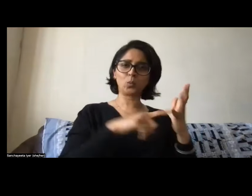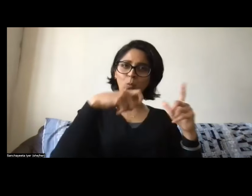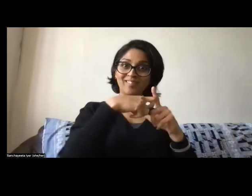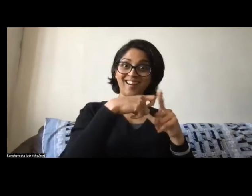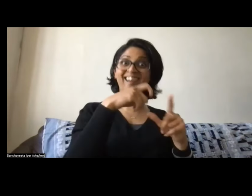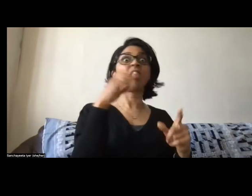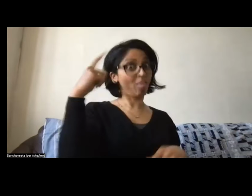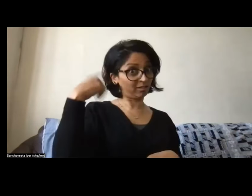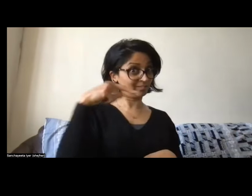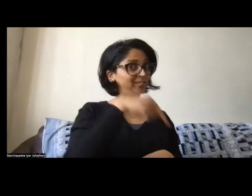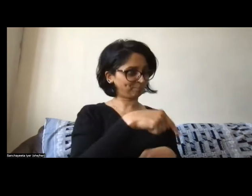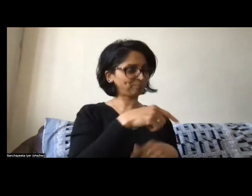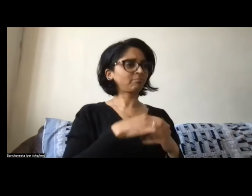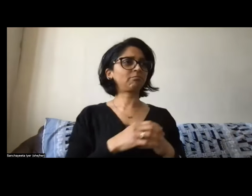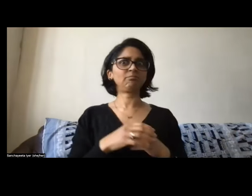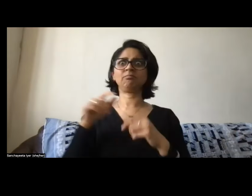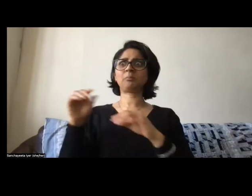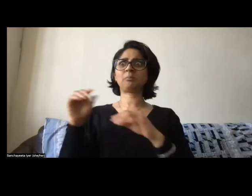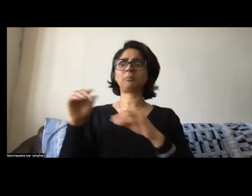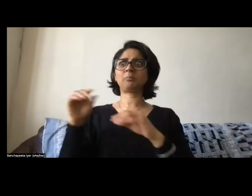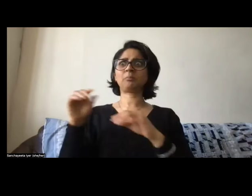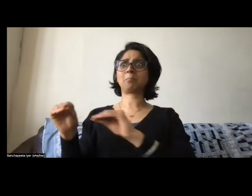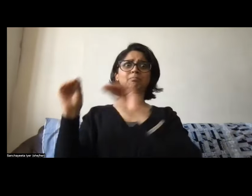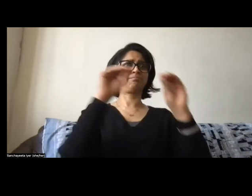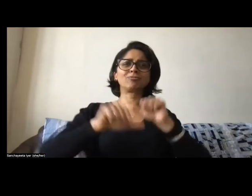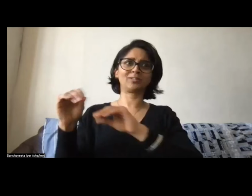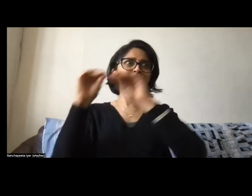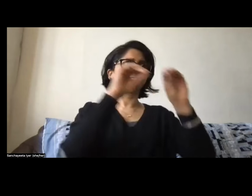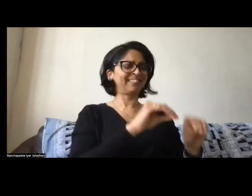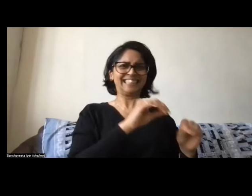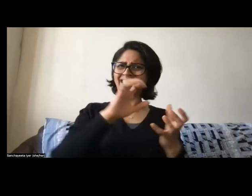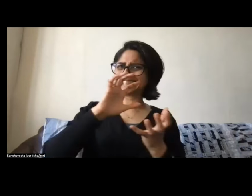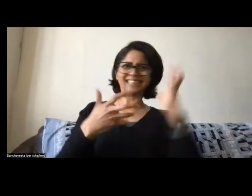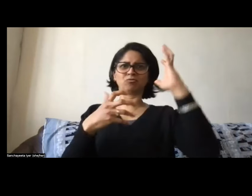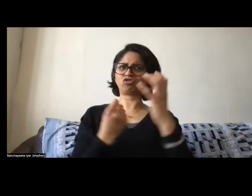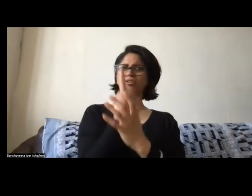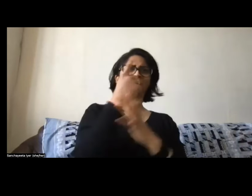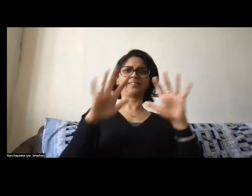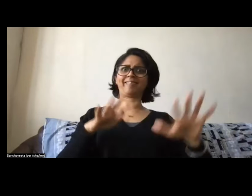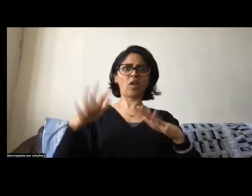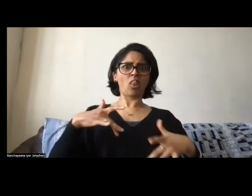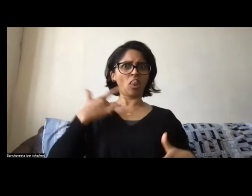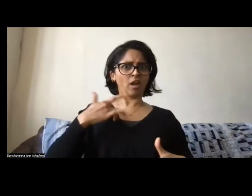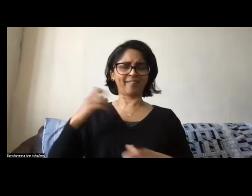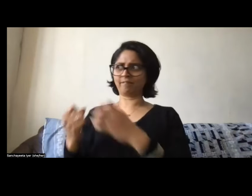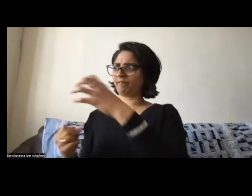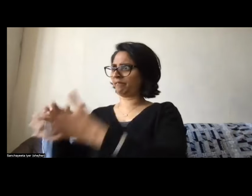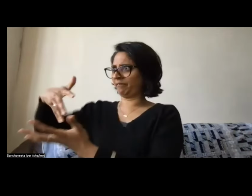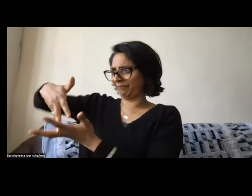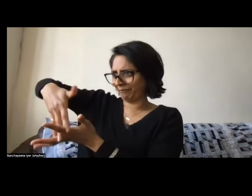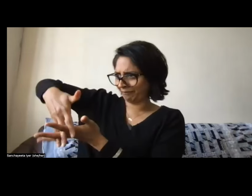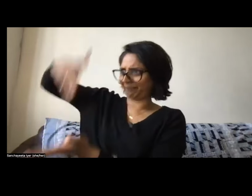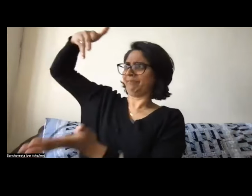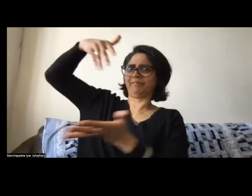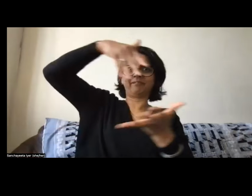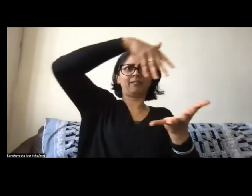married and moved to the UK, and particularly to London. And I've been looking at the process that they've gone through